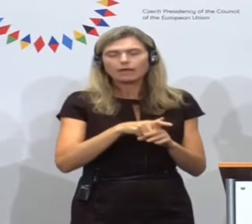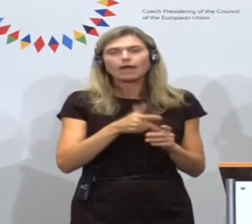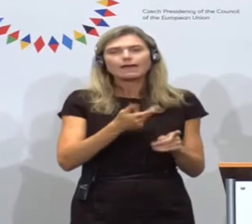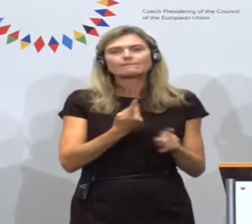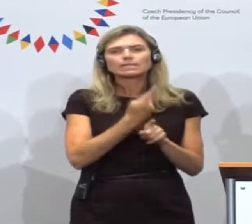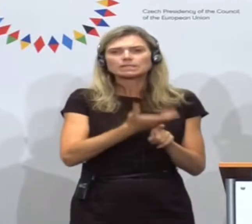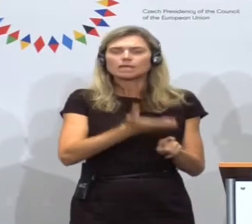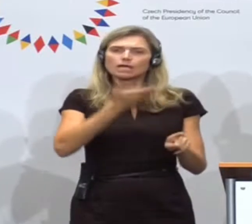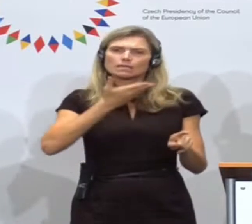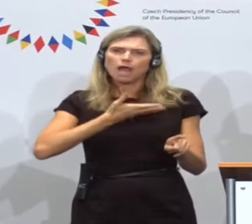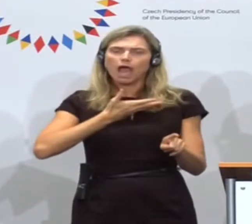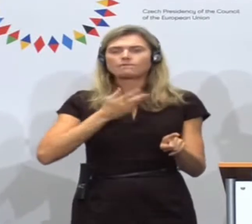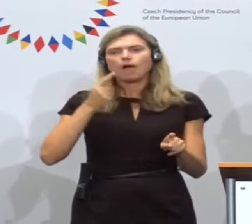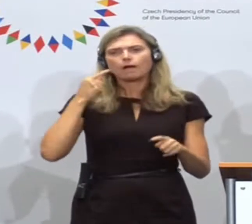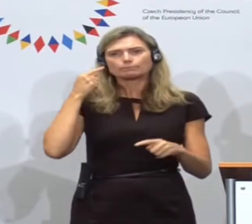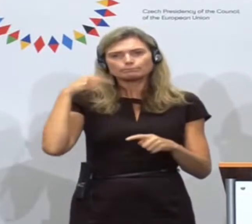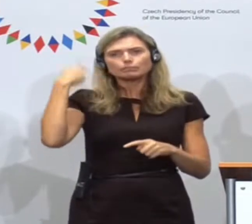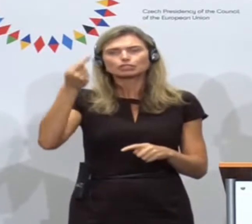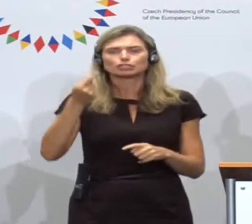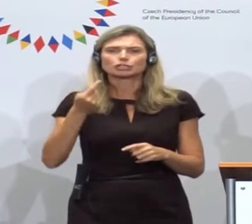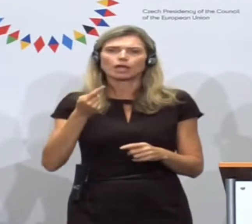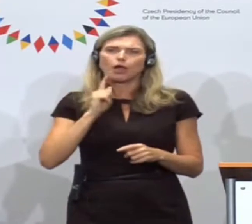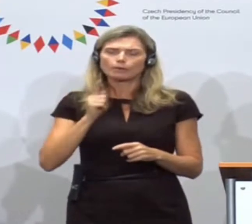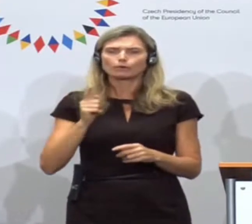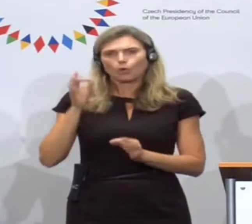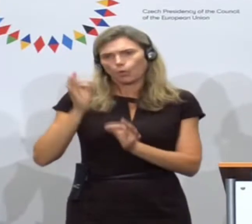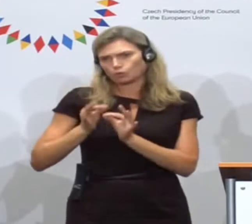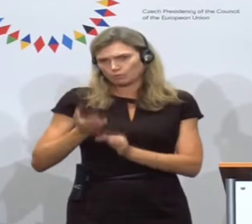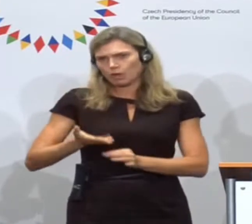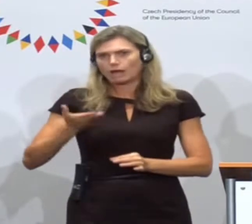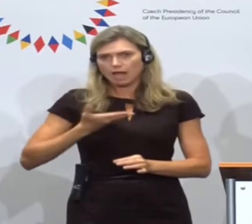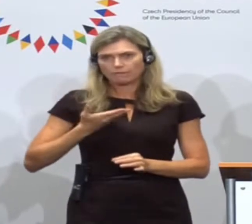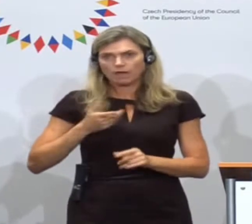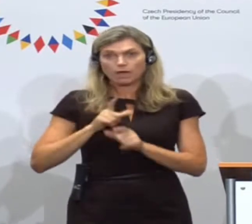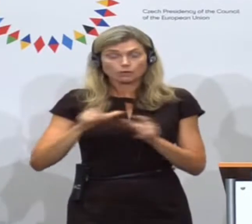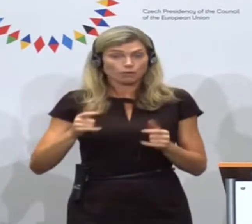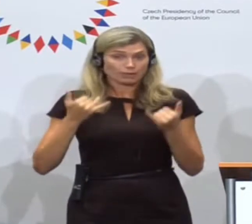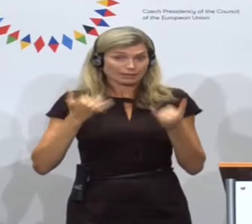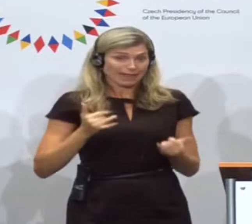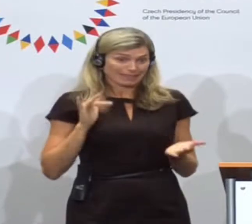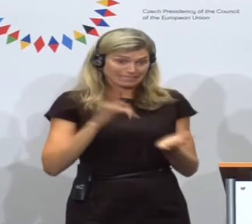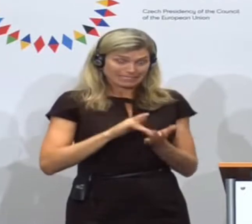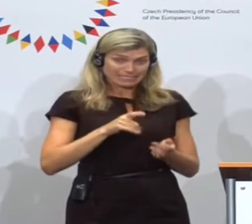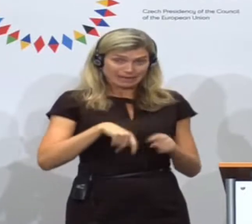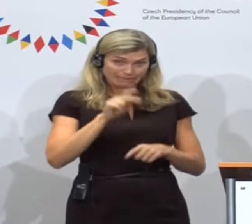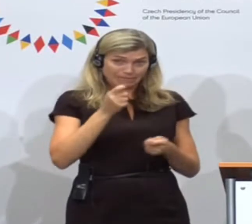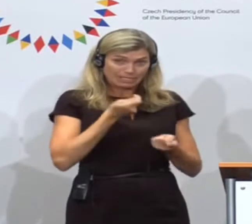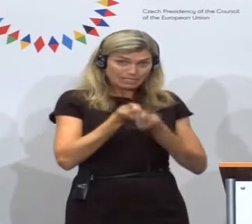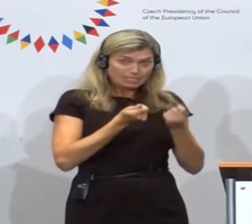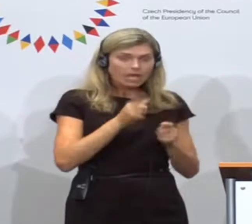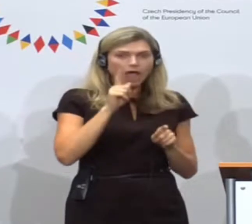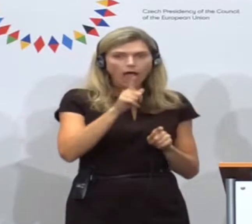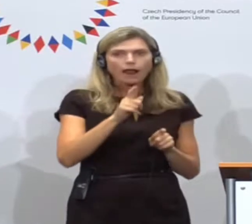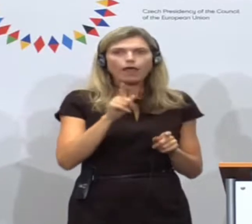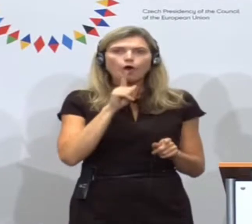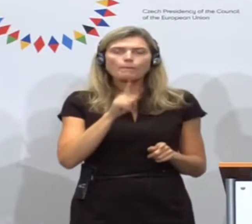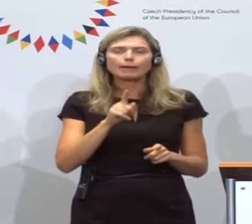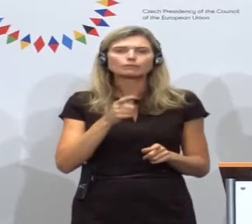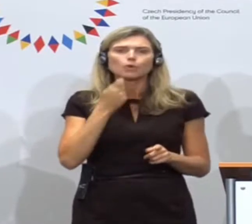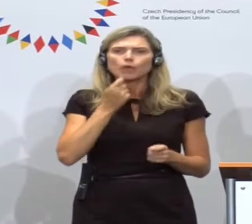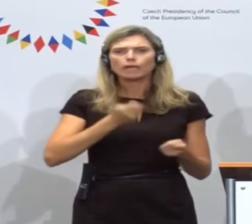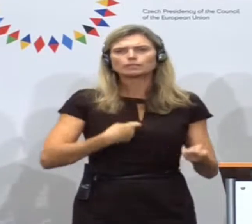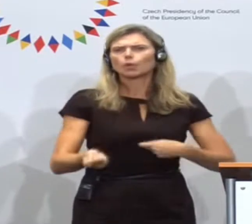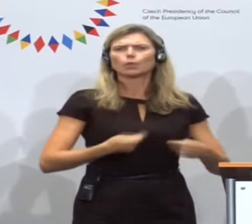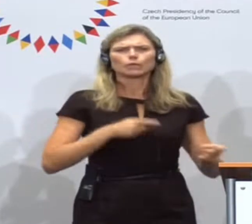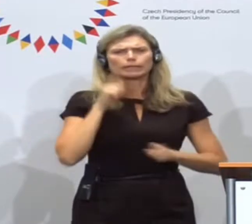not only about spending more, but spending better. And in order to spend better, the best